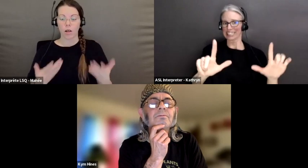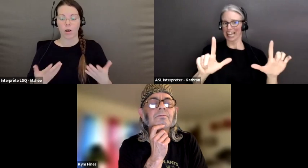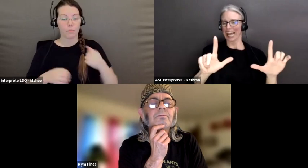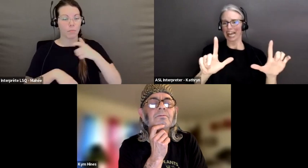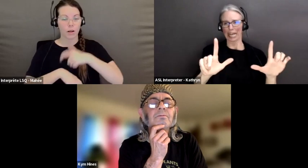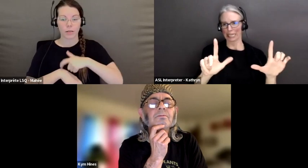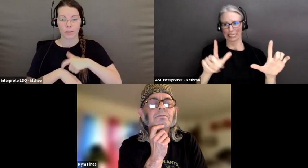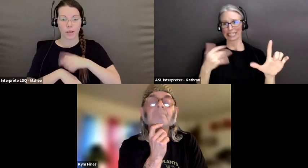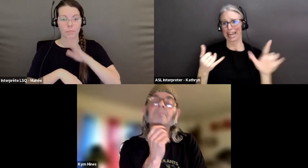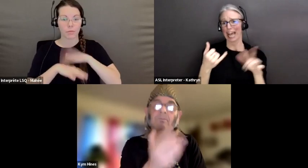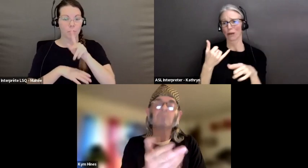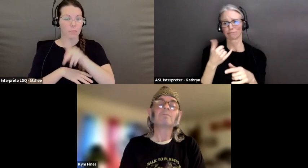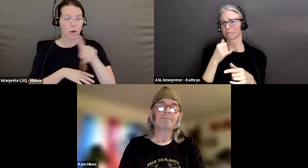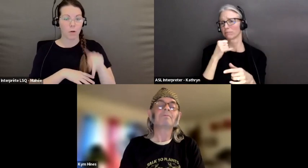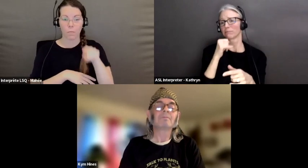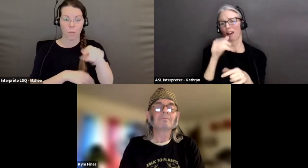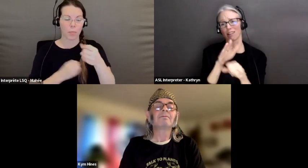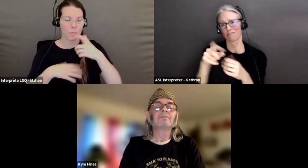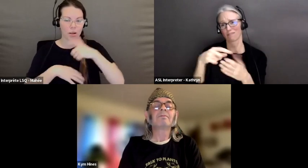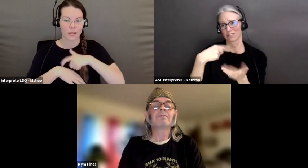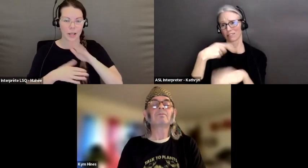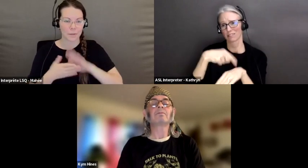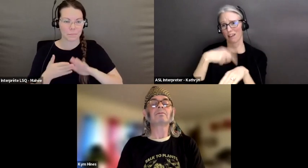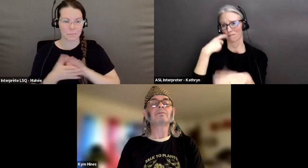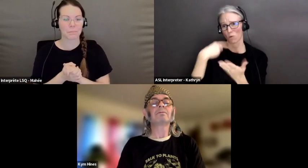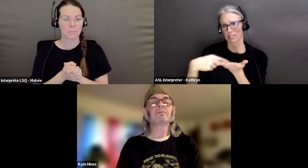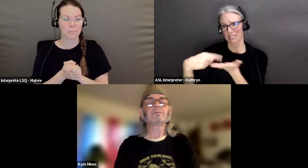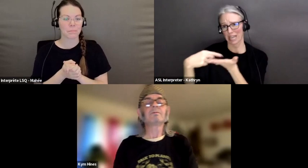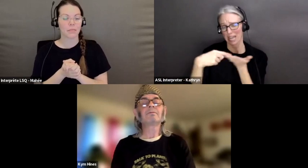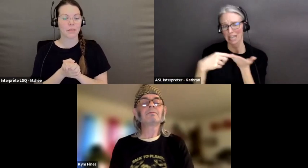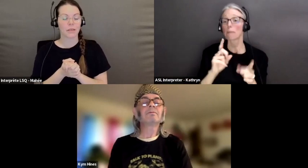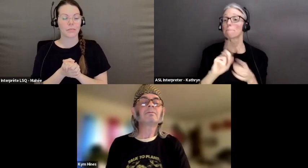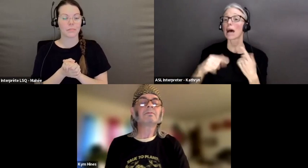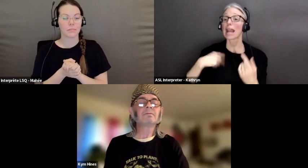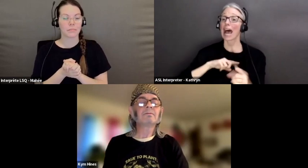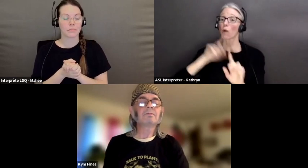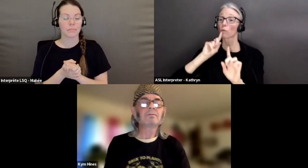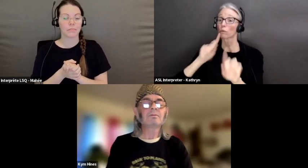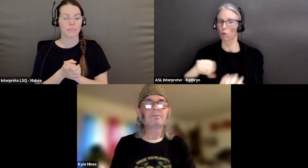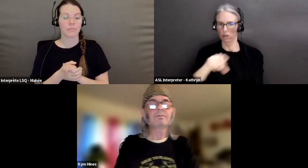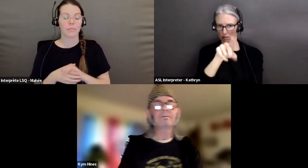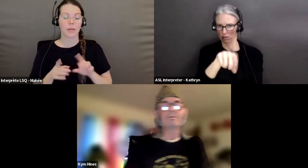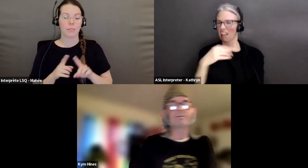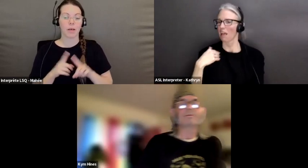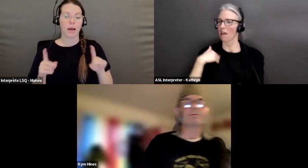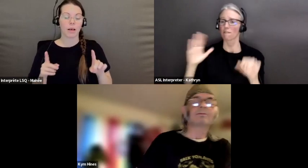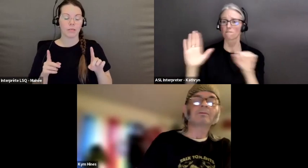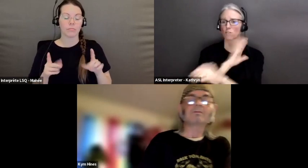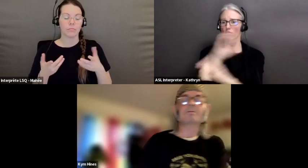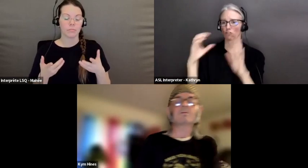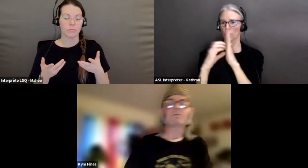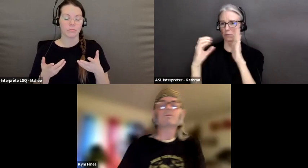disappear. But just know that in our final report, there's a whole chapter, an excellent chapter, here